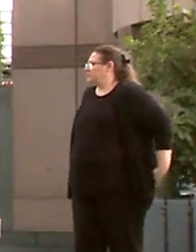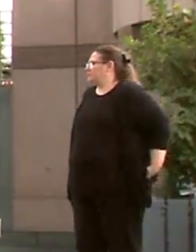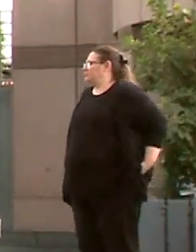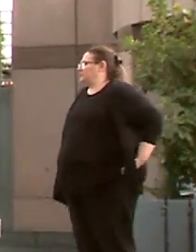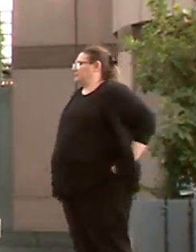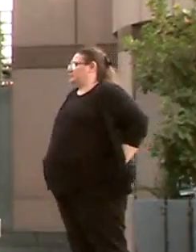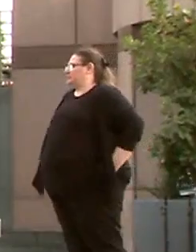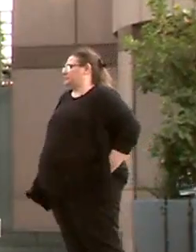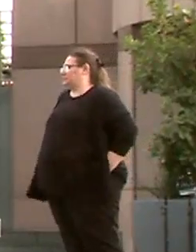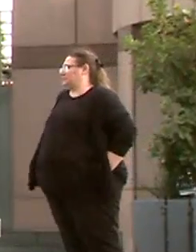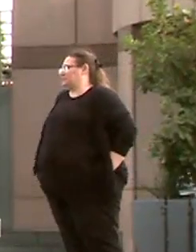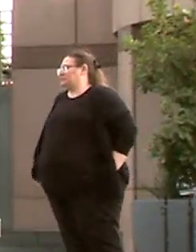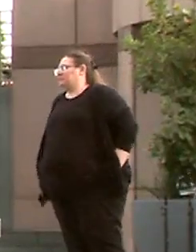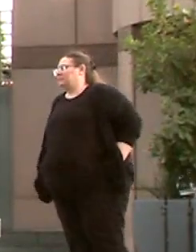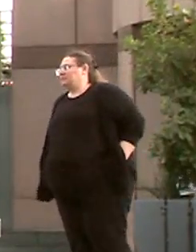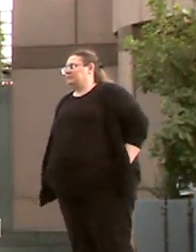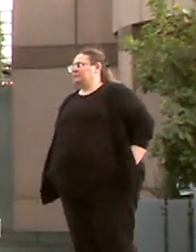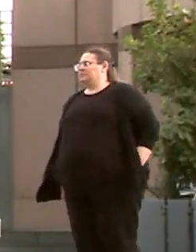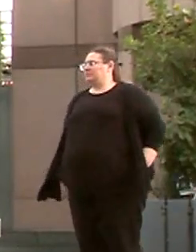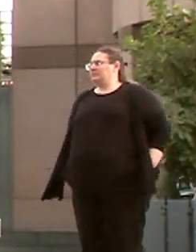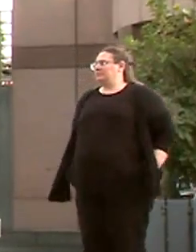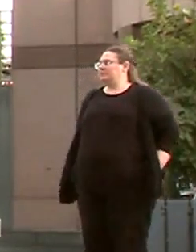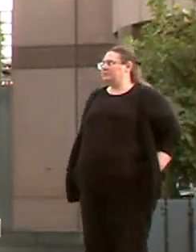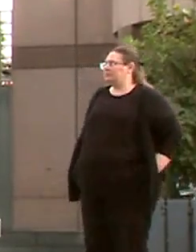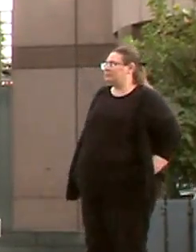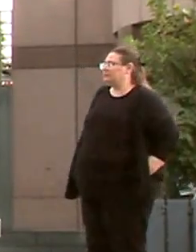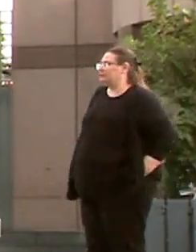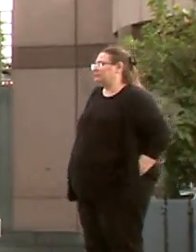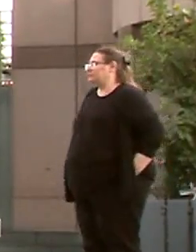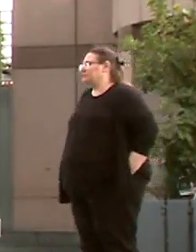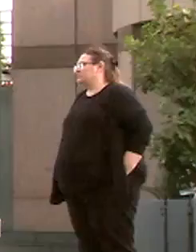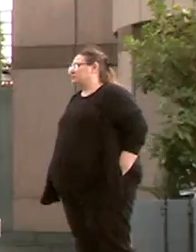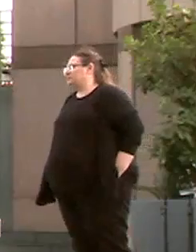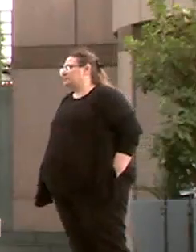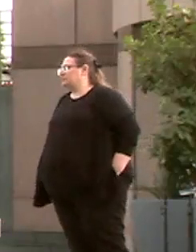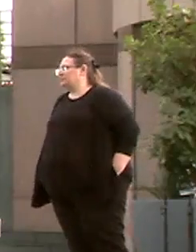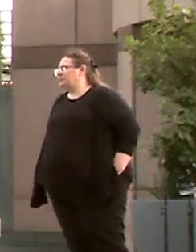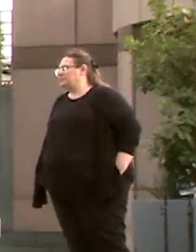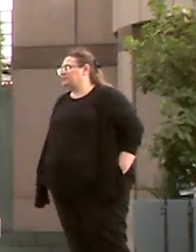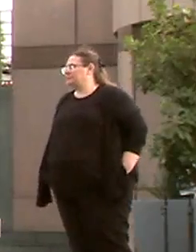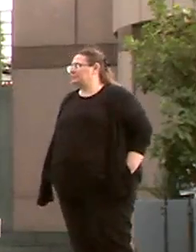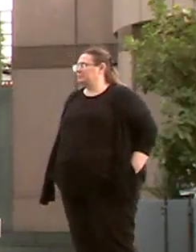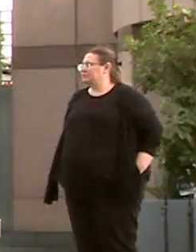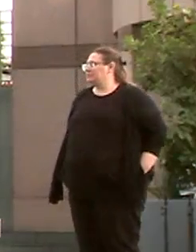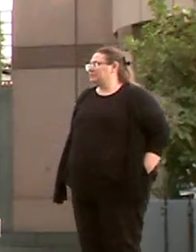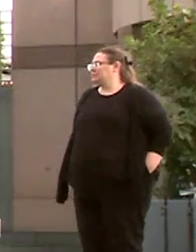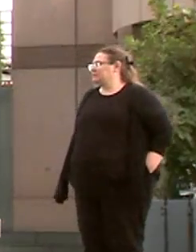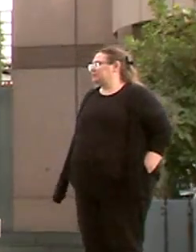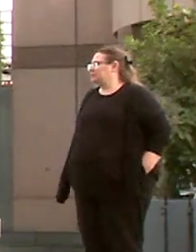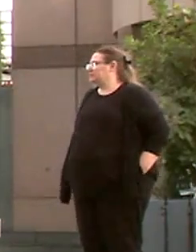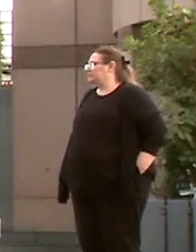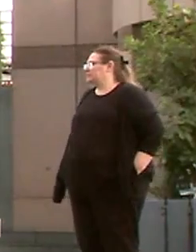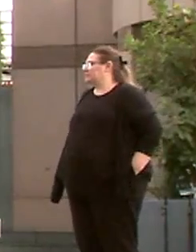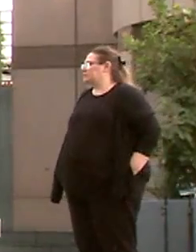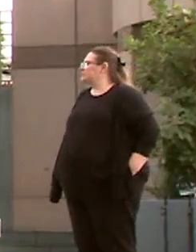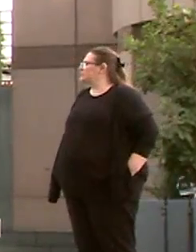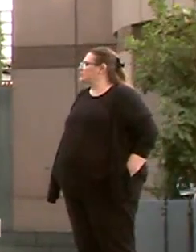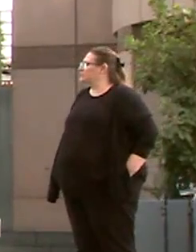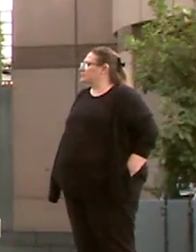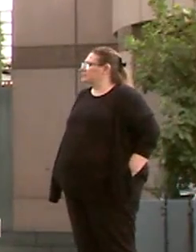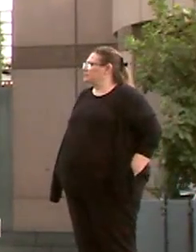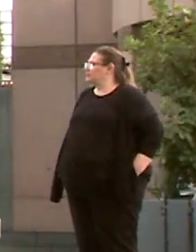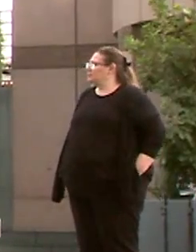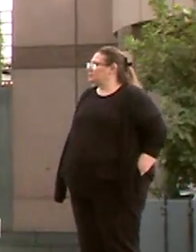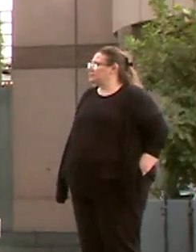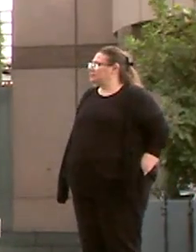I mean, from a success perspective, I'm going to toot Disney's horn a little bit, but I do, you know, I look at